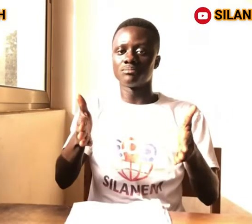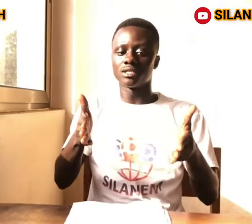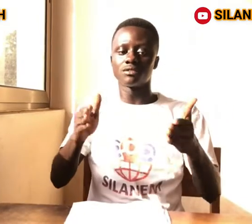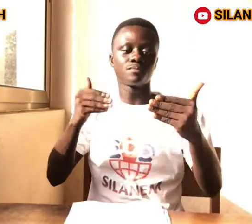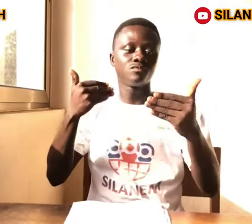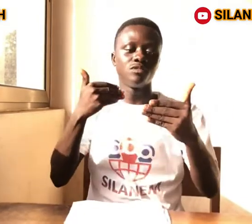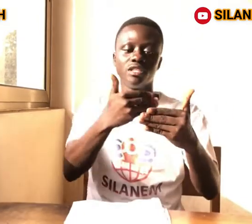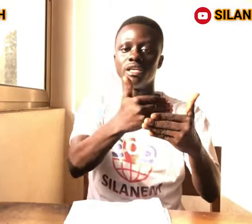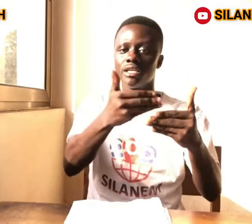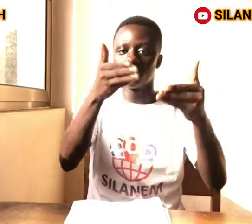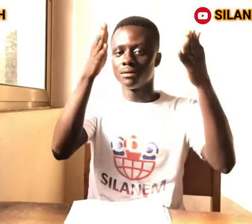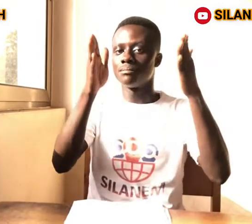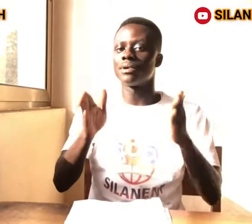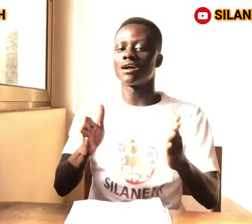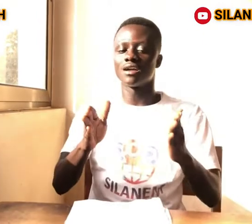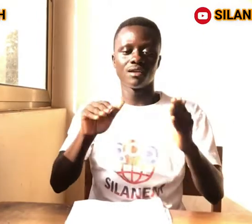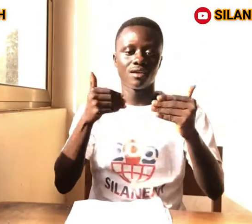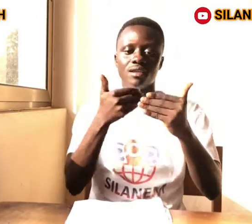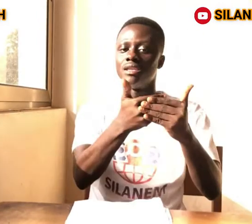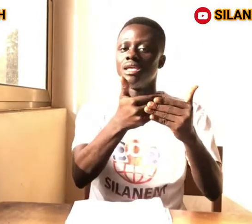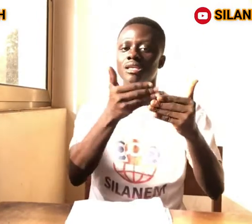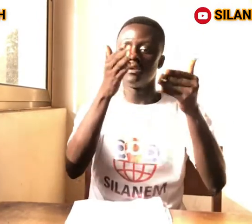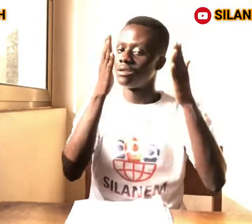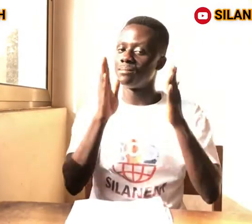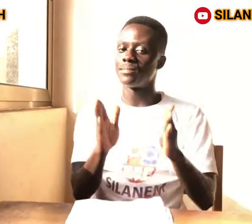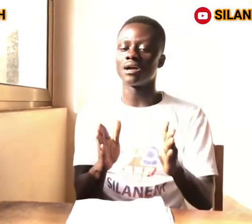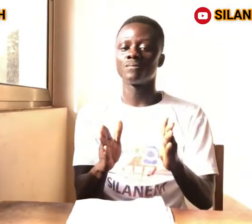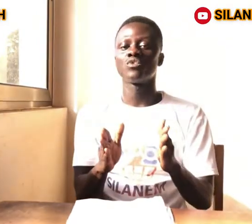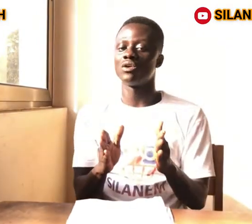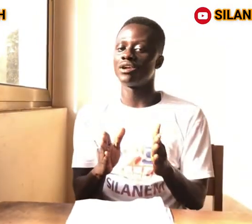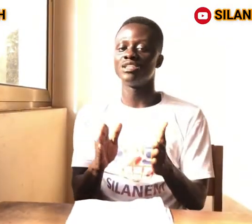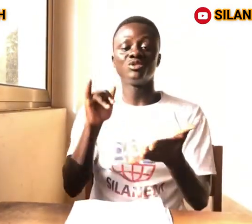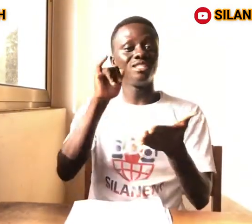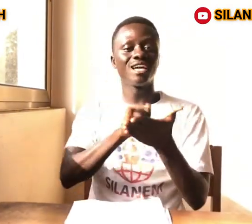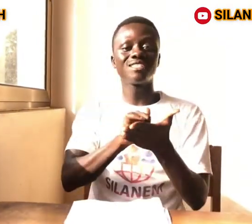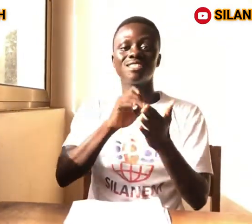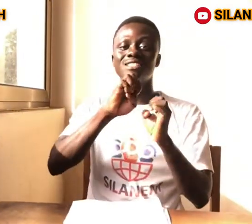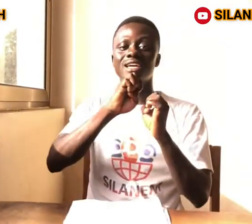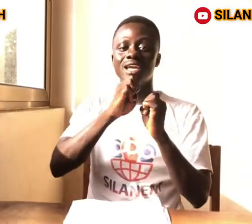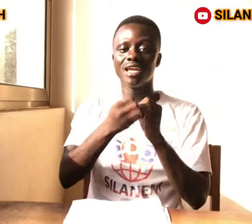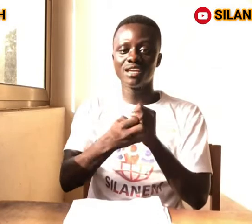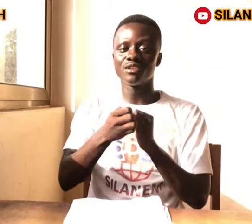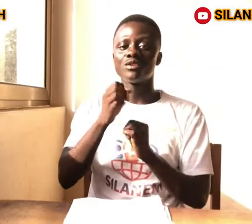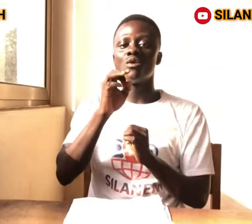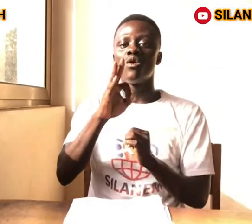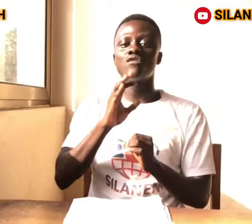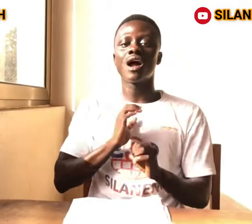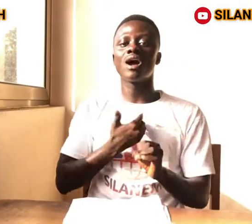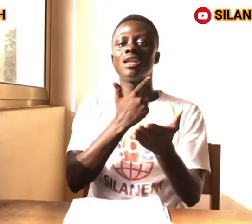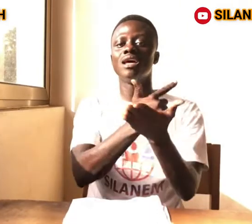person. Neighbor, neighbor. All right, so that is the end of our